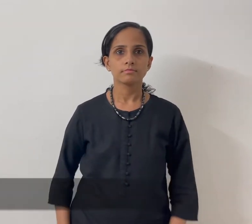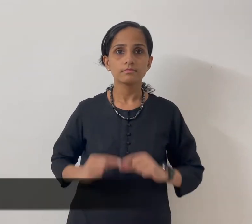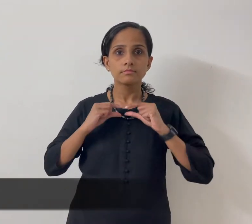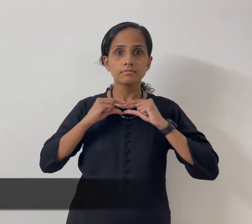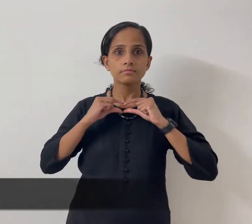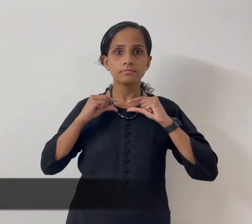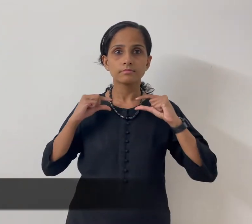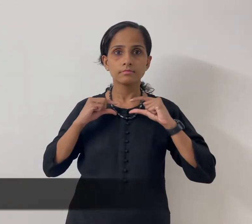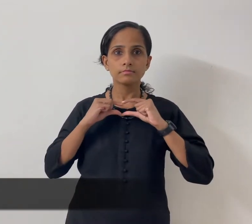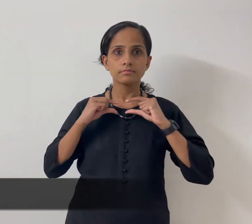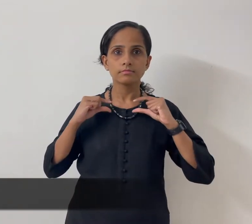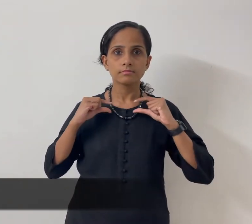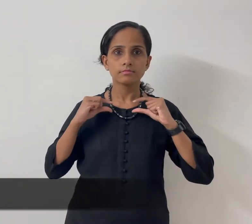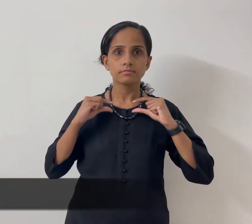Bowtie.